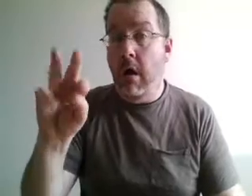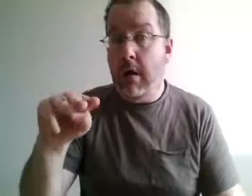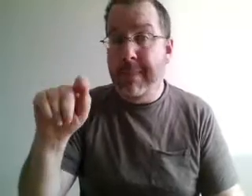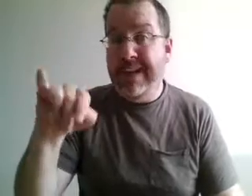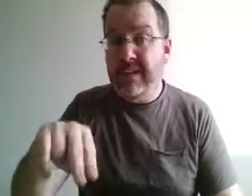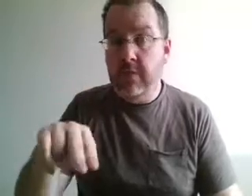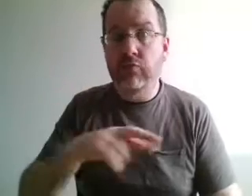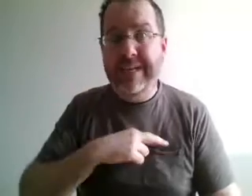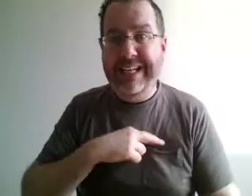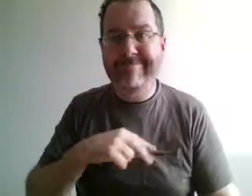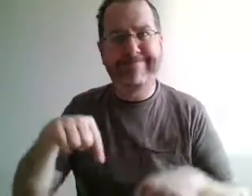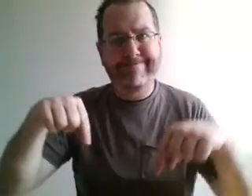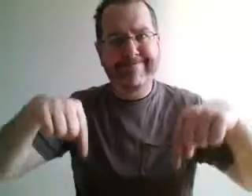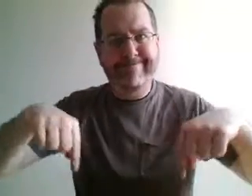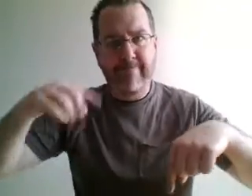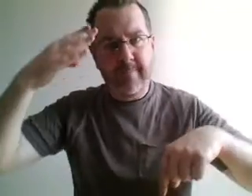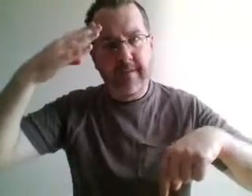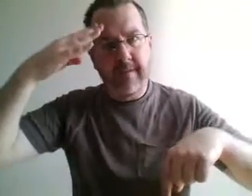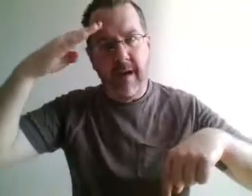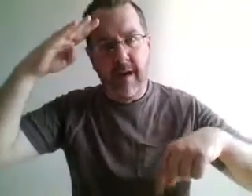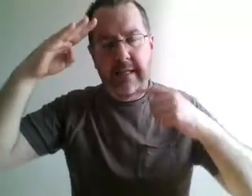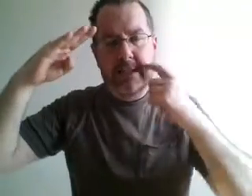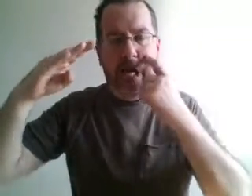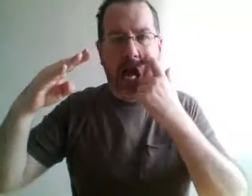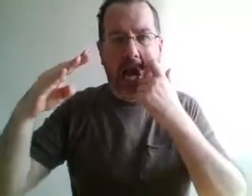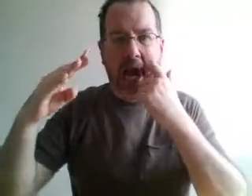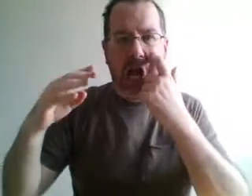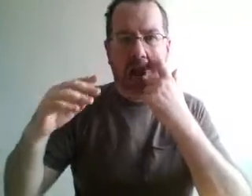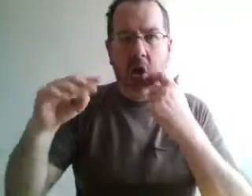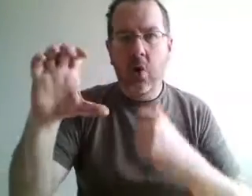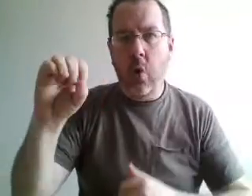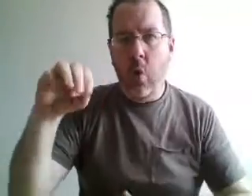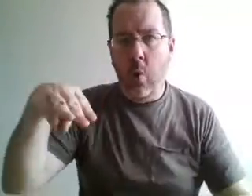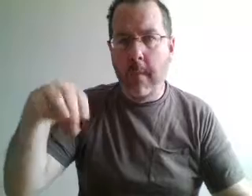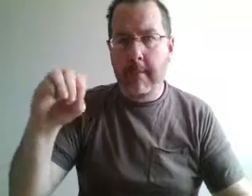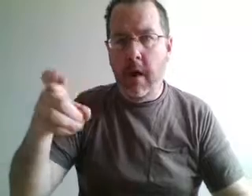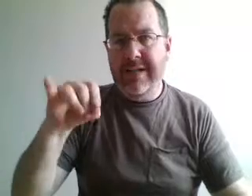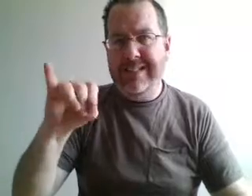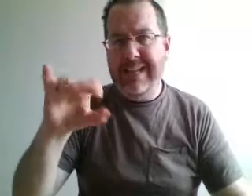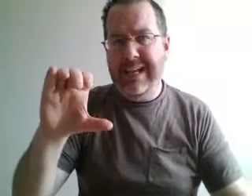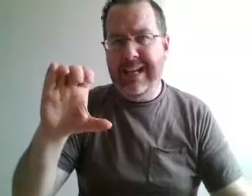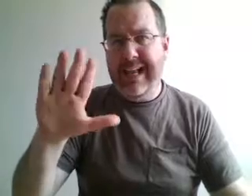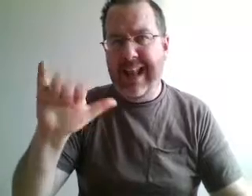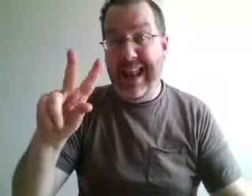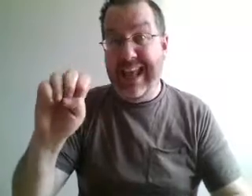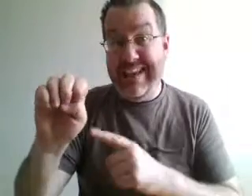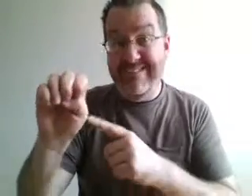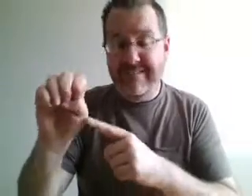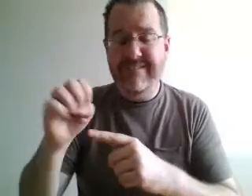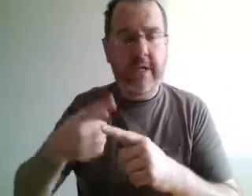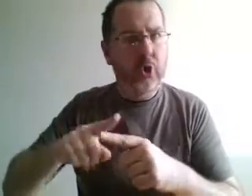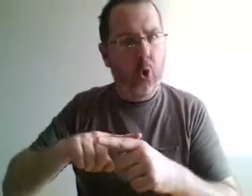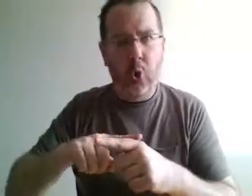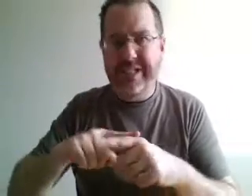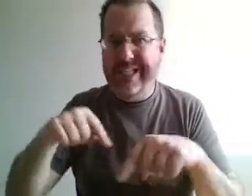have a real problem with Comoxiclave, which is marketed as Augmentin. We have extremely short supplies of this in this country. We only have about